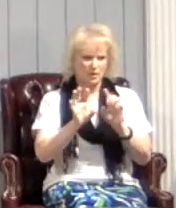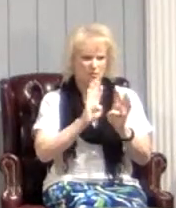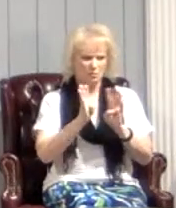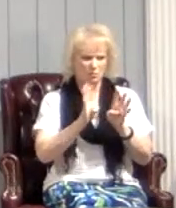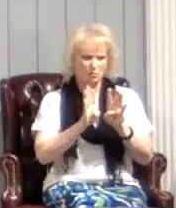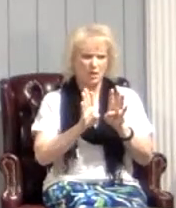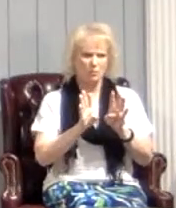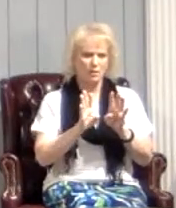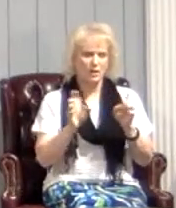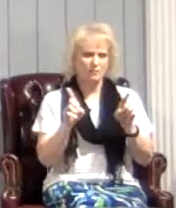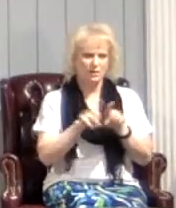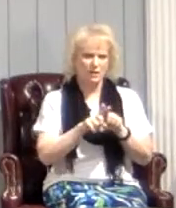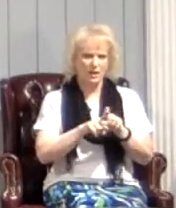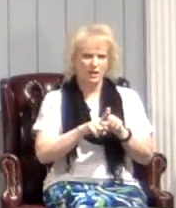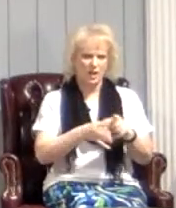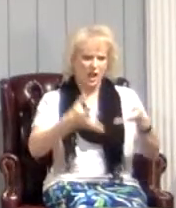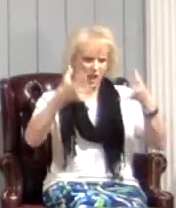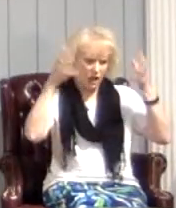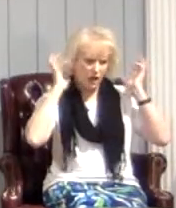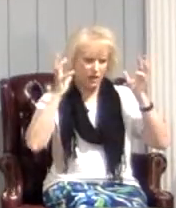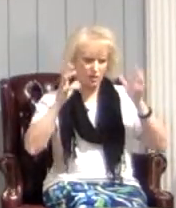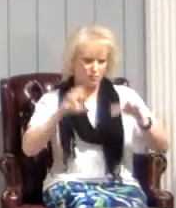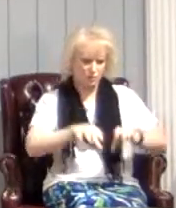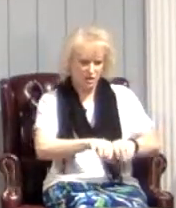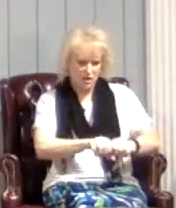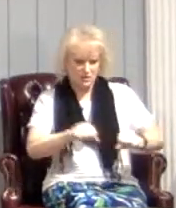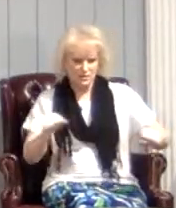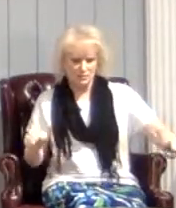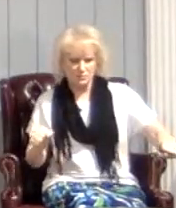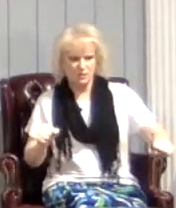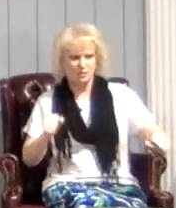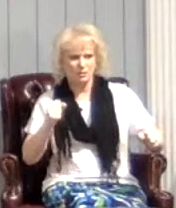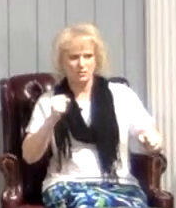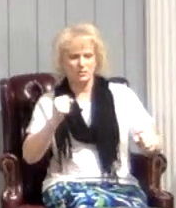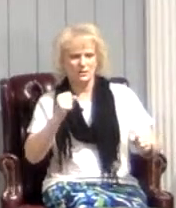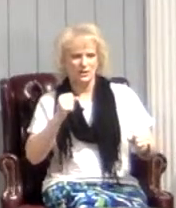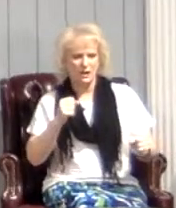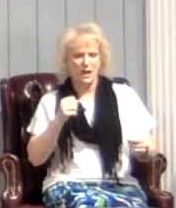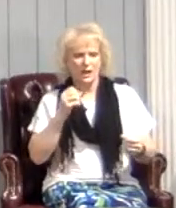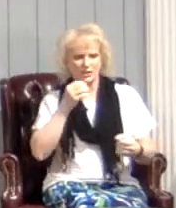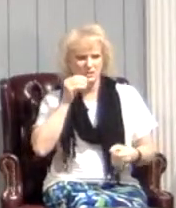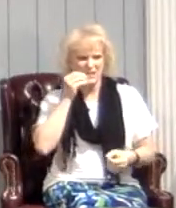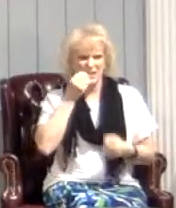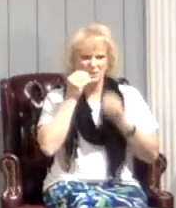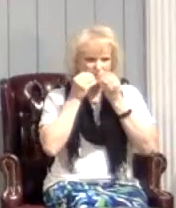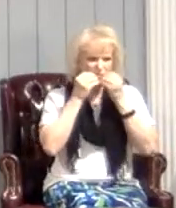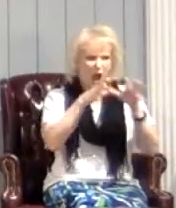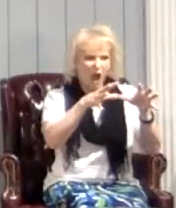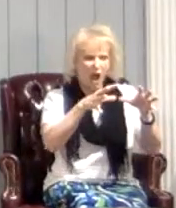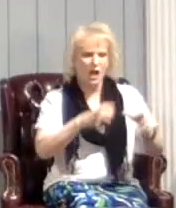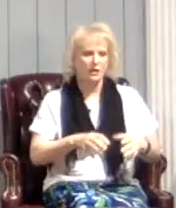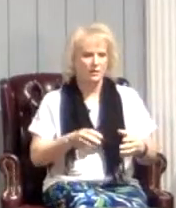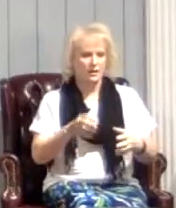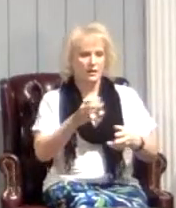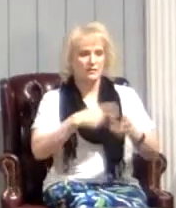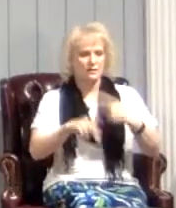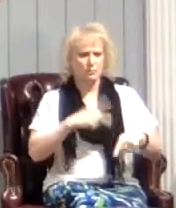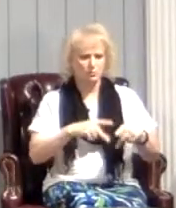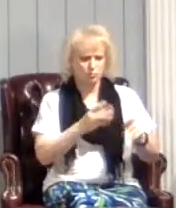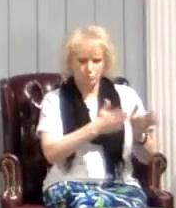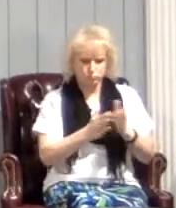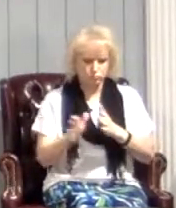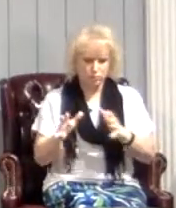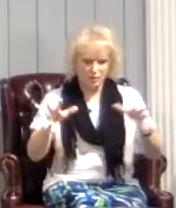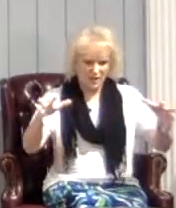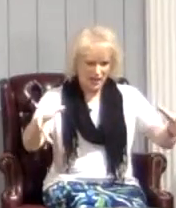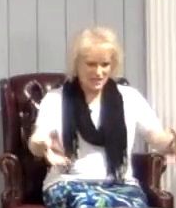with spears and arrows and swords in their mouth. He said that these people had prepared a net for his steps. They're